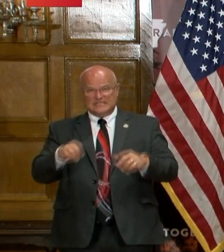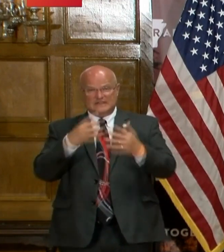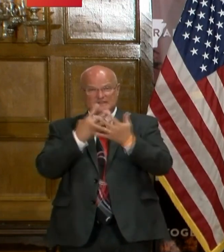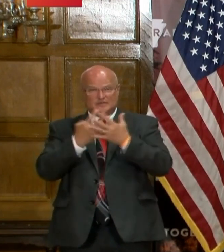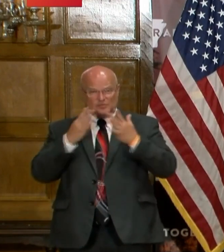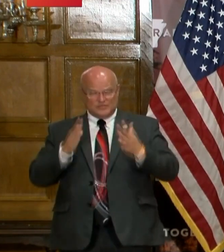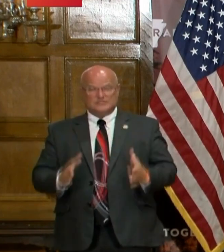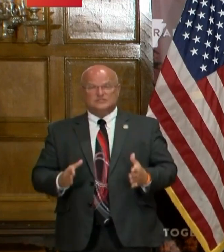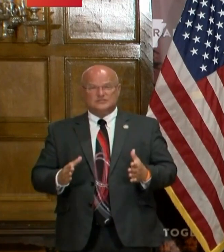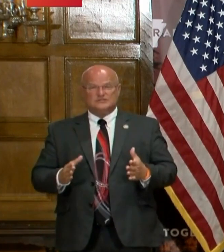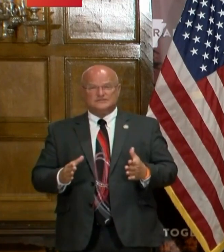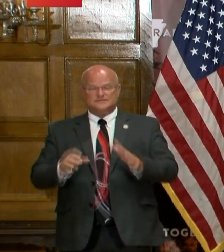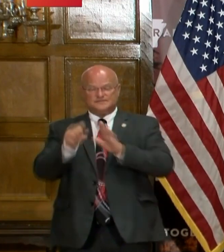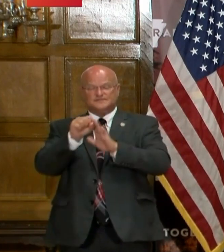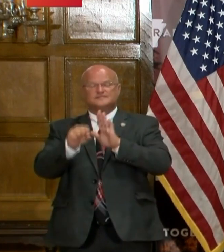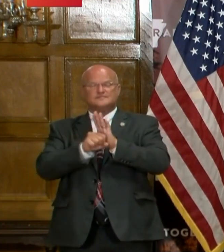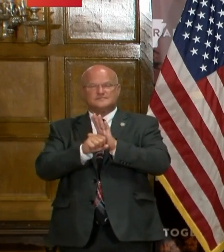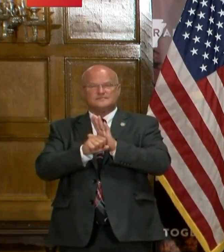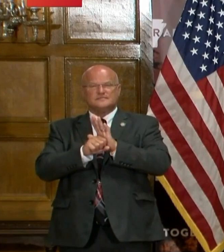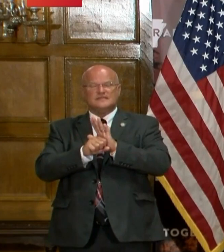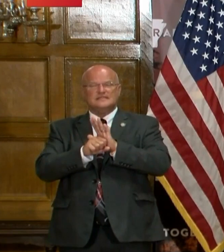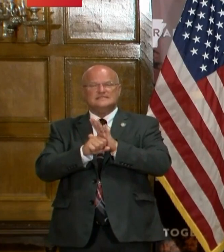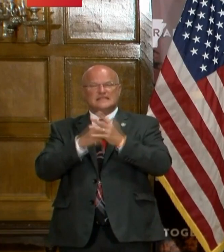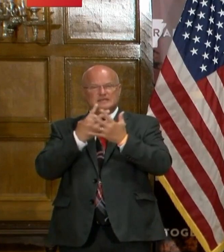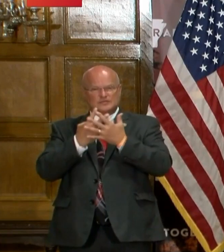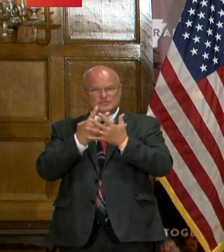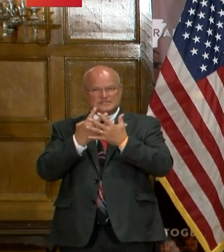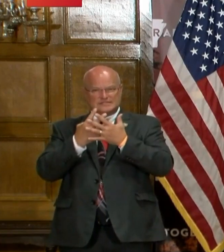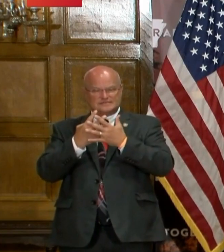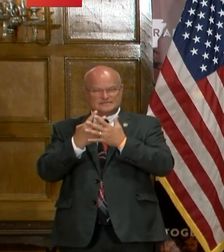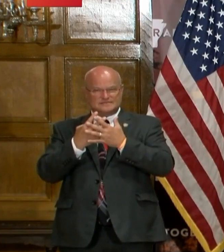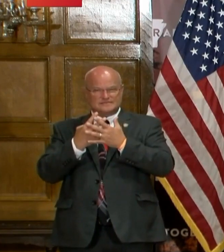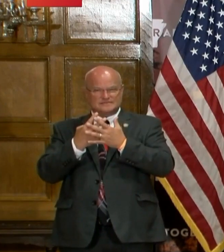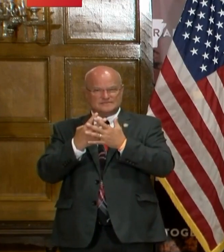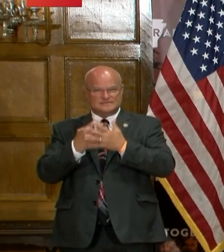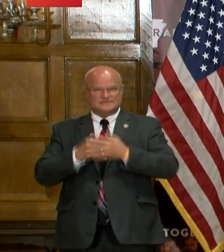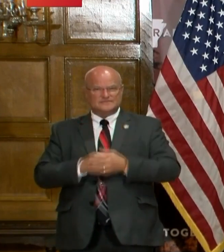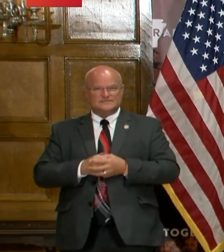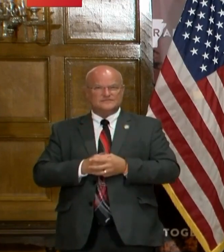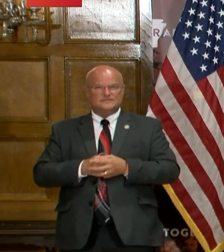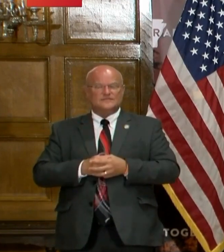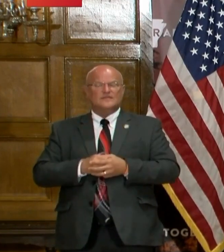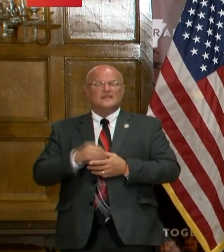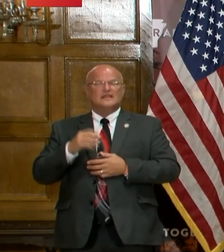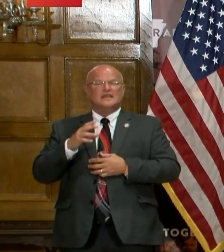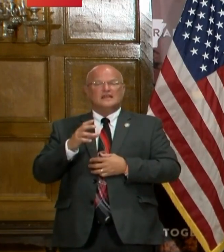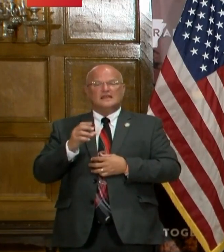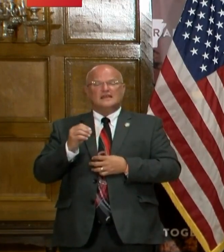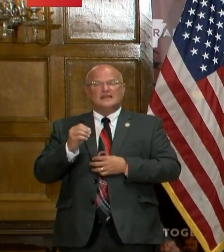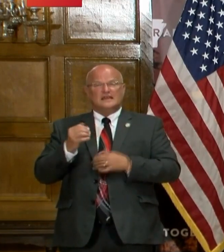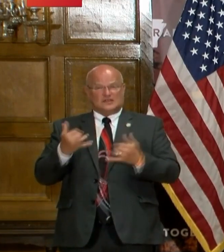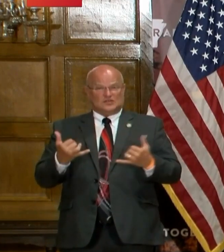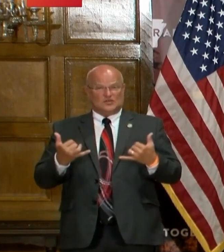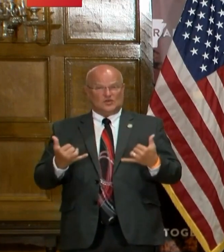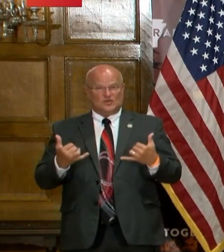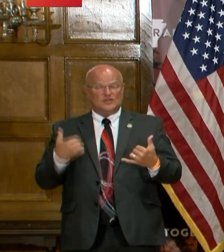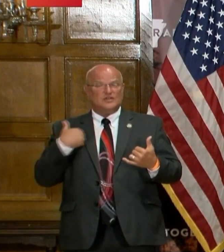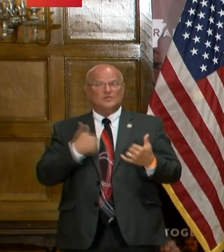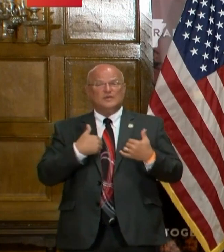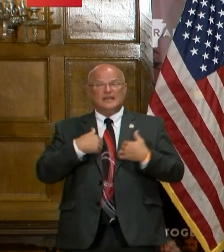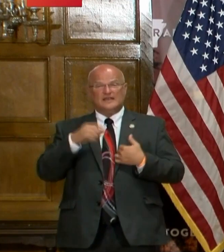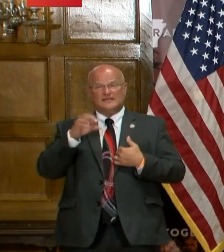custody through our state prison facilities. And currently we have 19